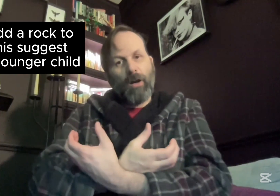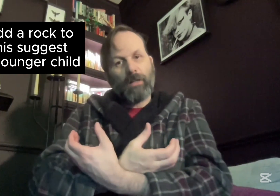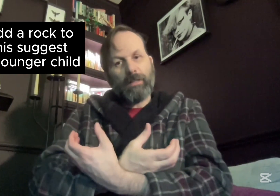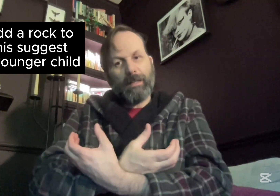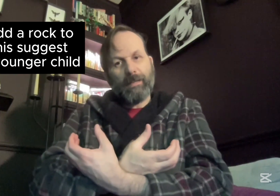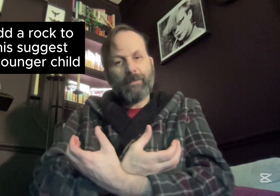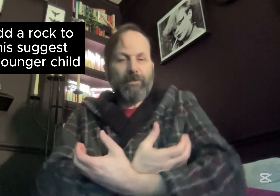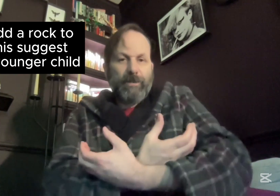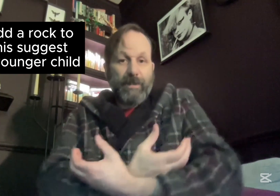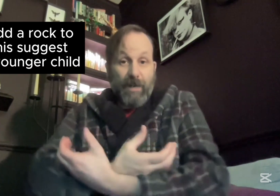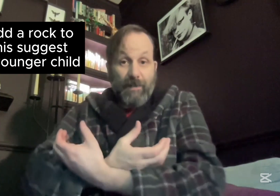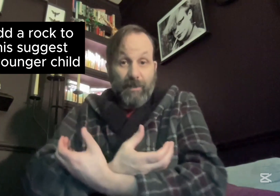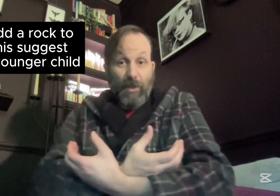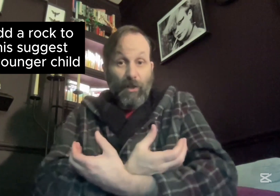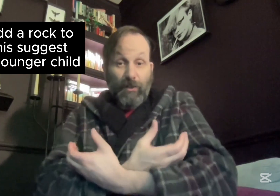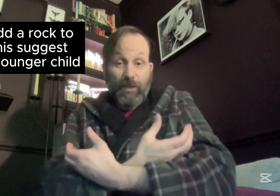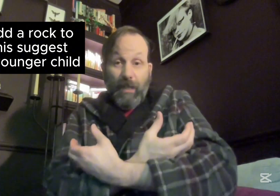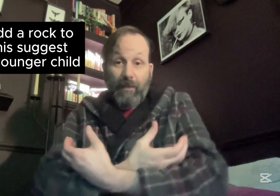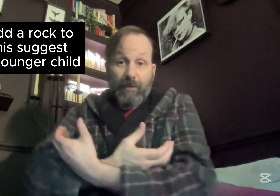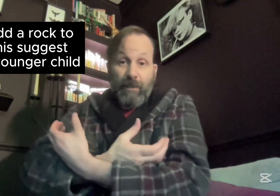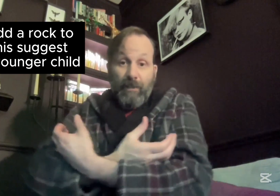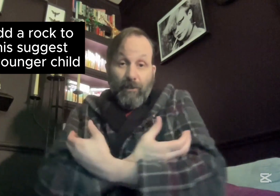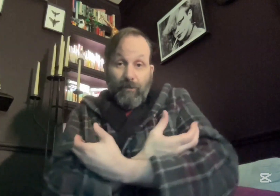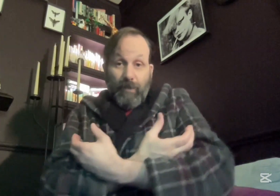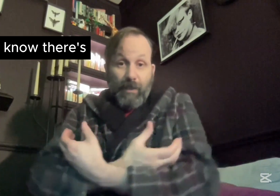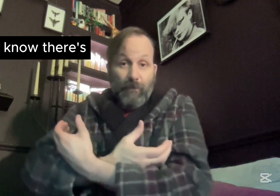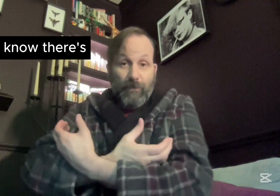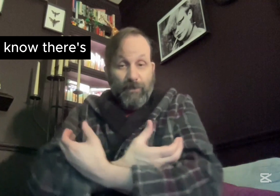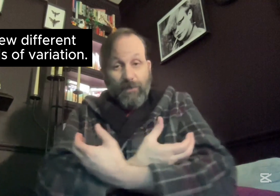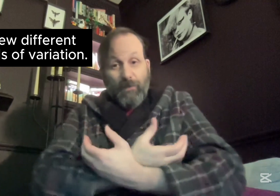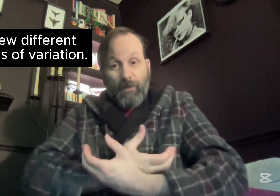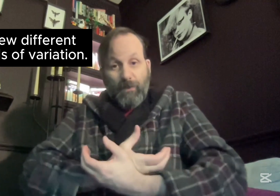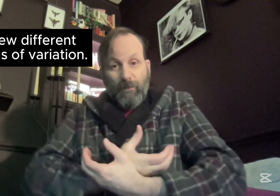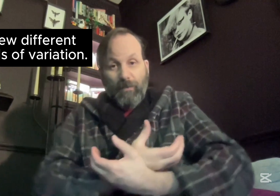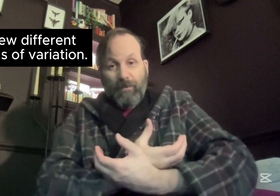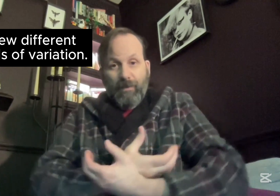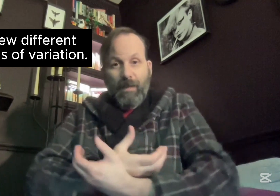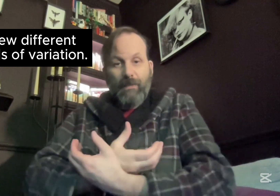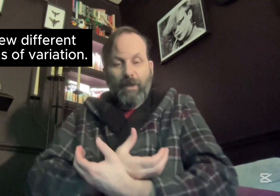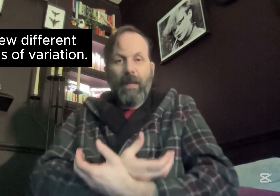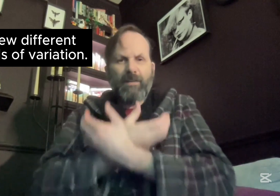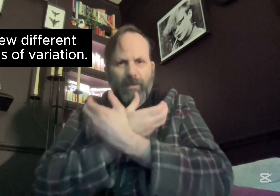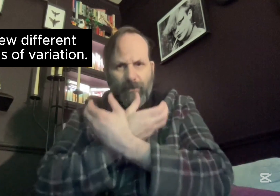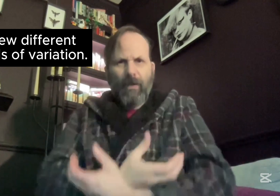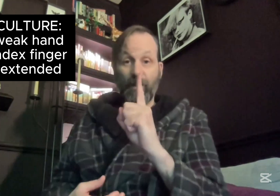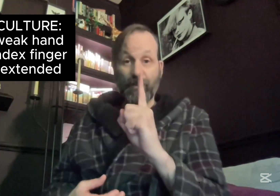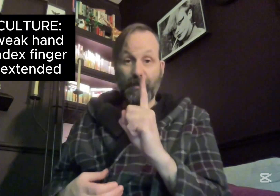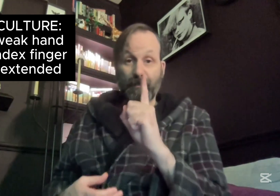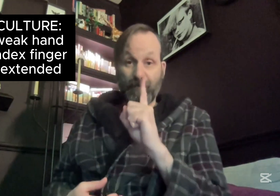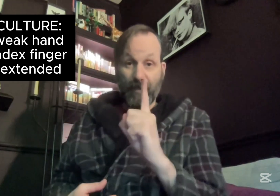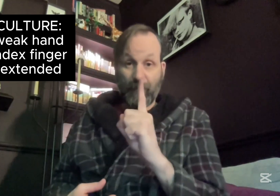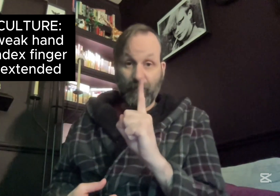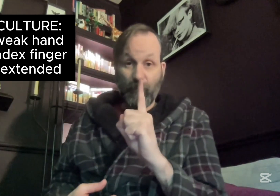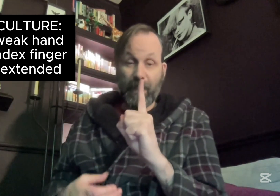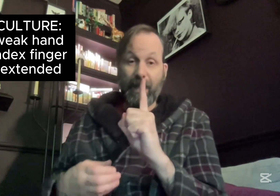rock to this, suggest a younger child. There's a few different kind of variations. Culture. So weak